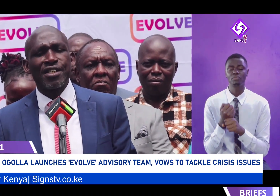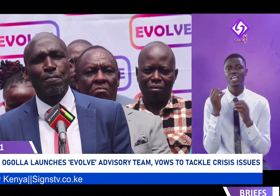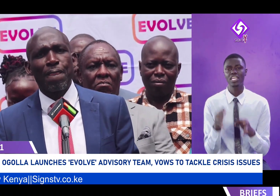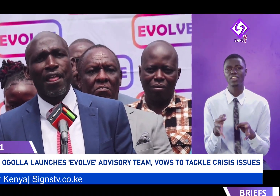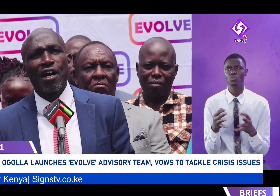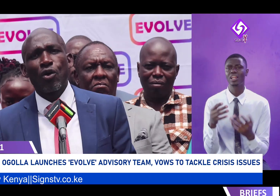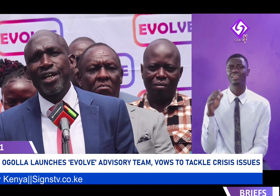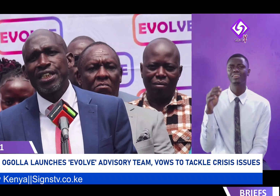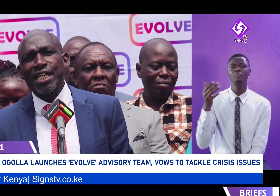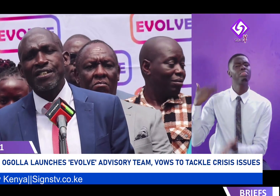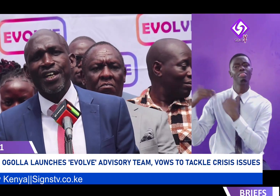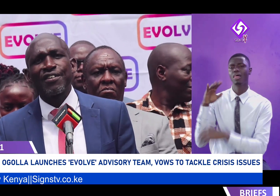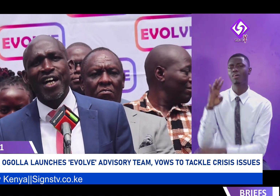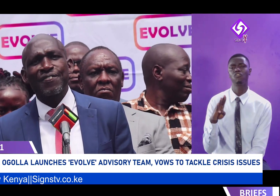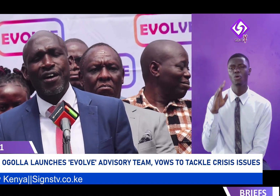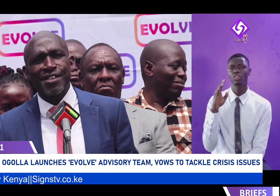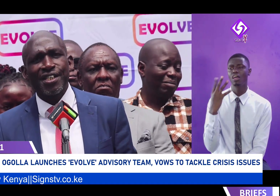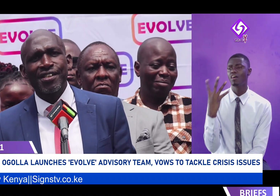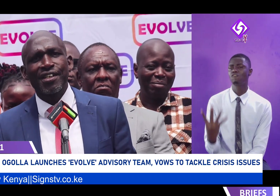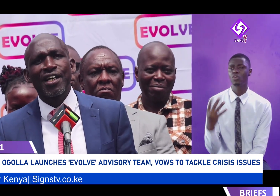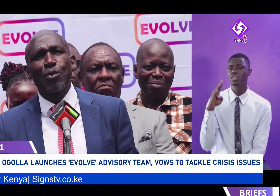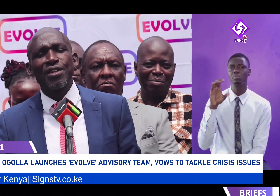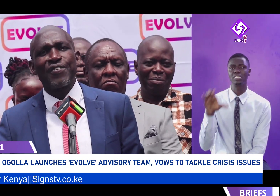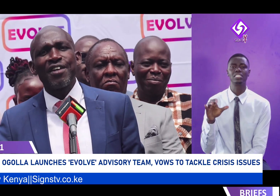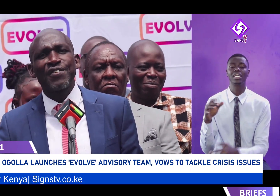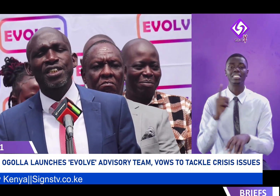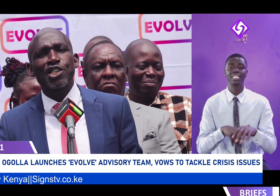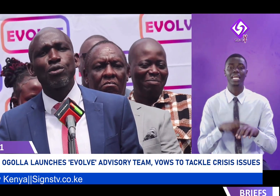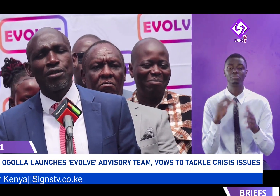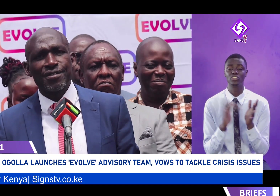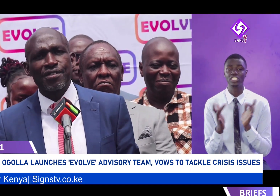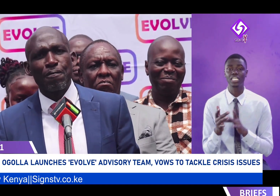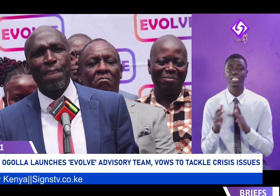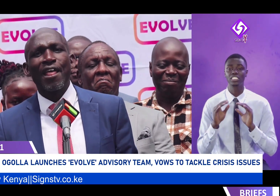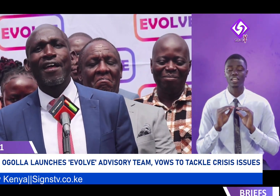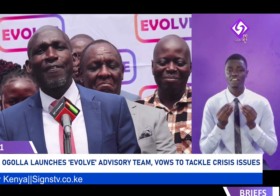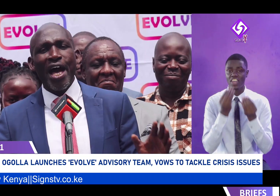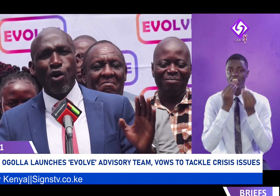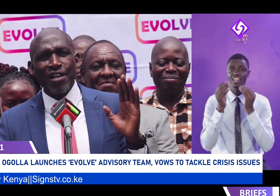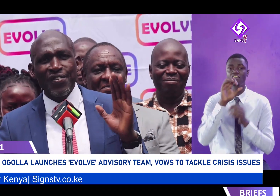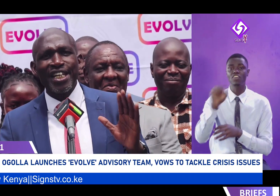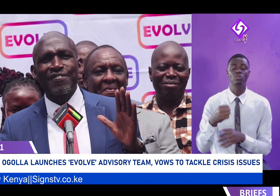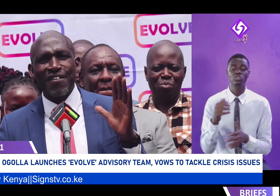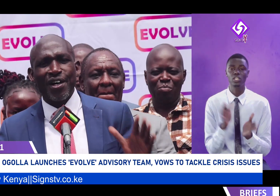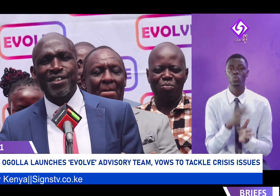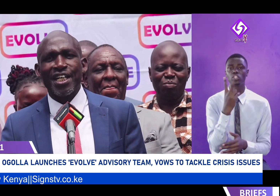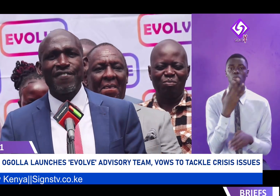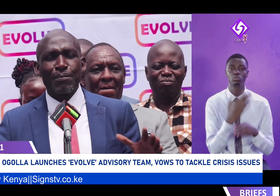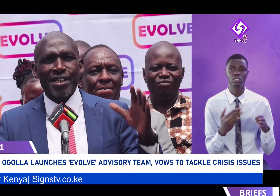BC, when Jesus fed 5,000 with 5 fish and 2 loaves. They are only feeding 5,000. Every